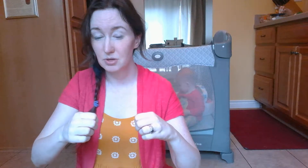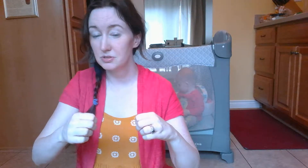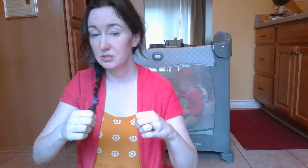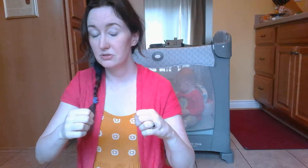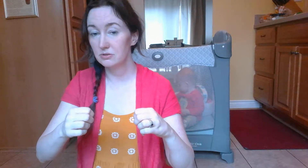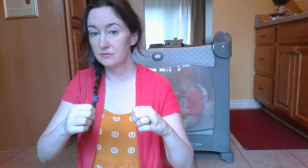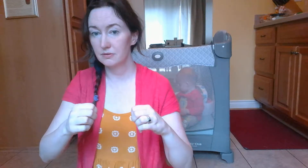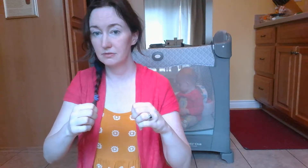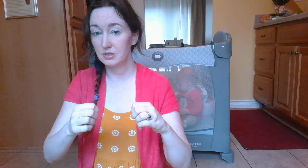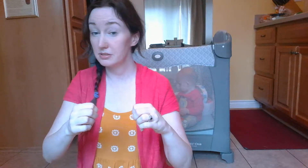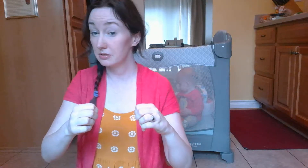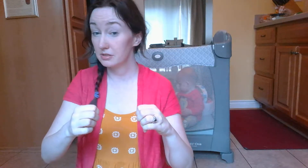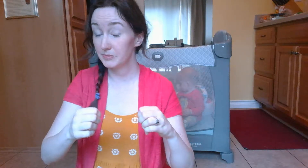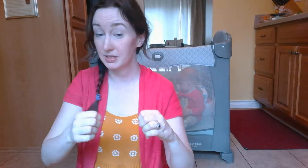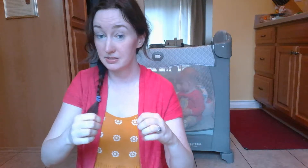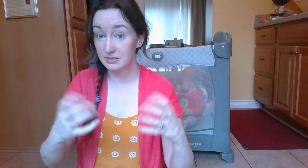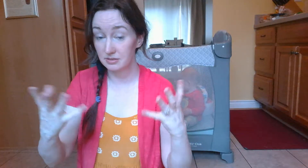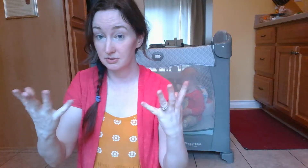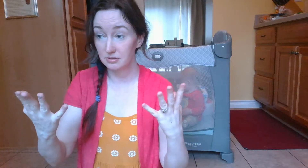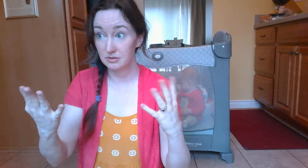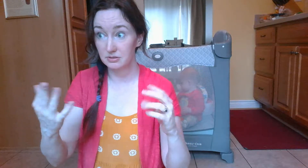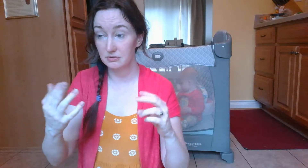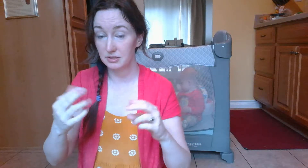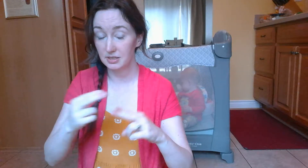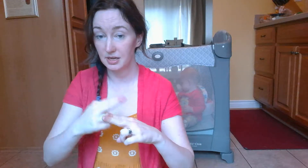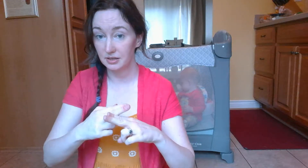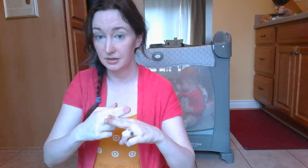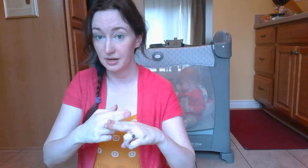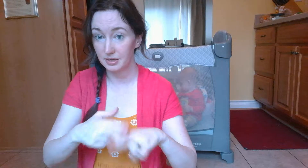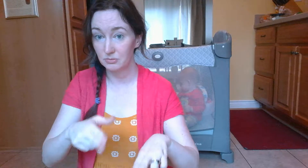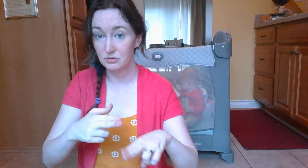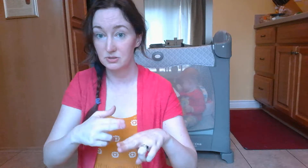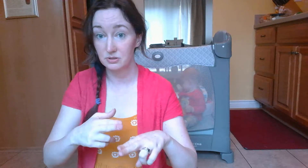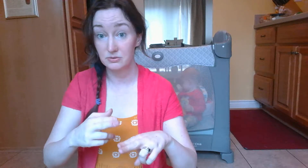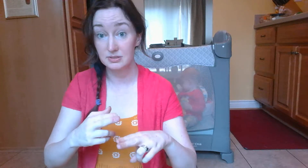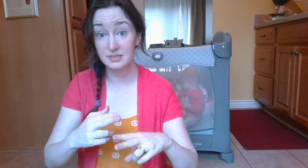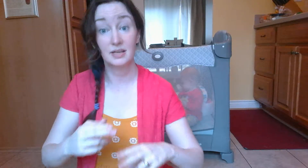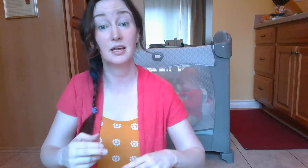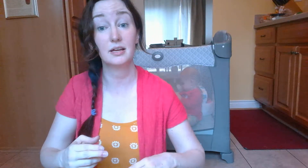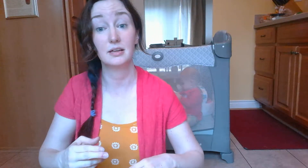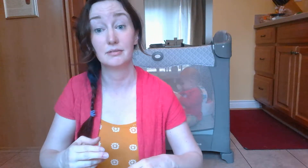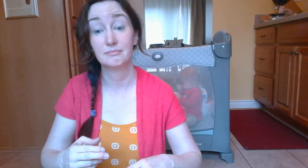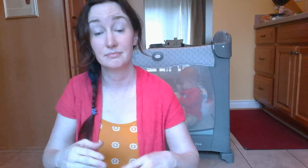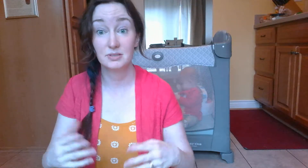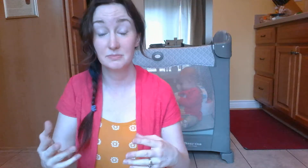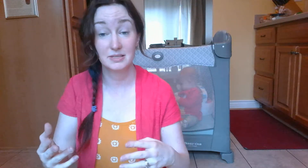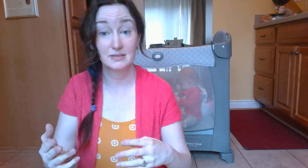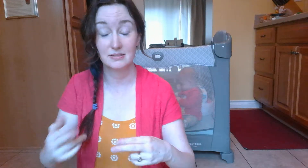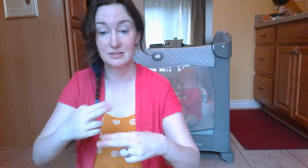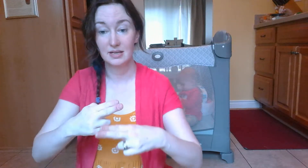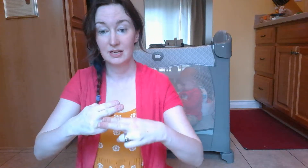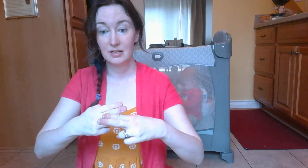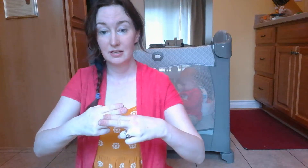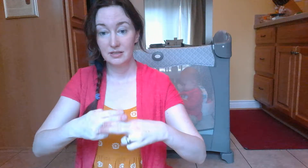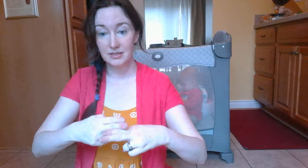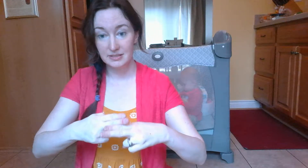motion is used for Easter is because it's similar to the egg cracking motion used to sign egg, which makes sense. This is